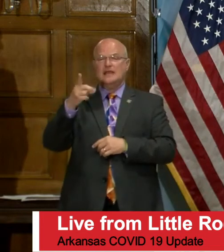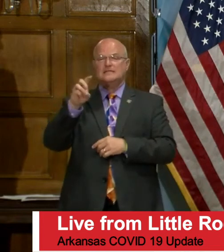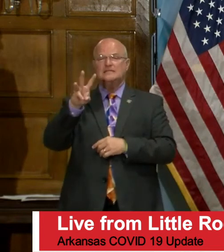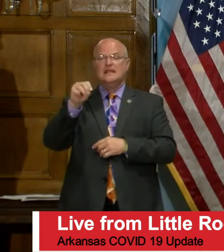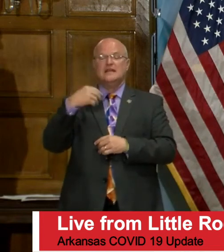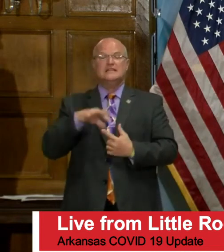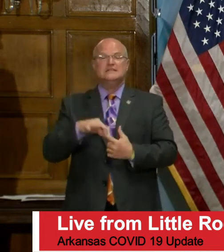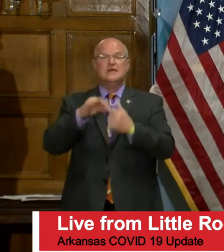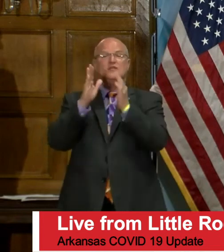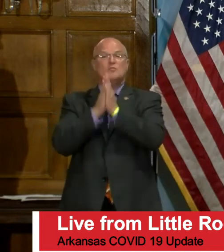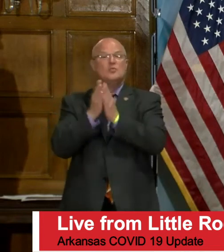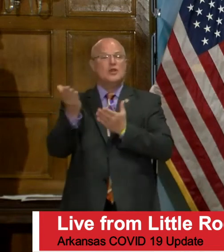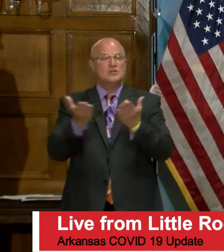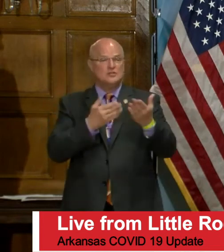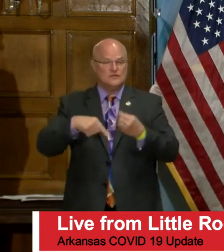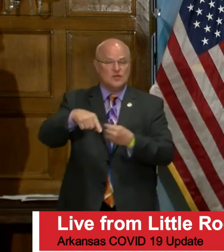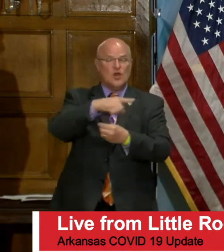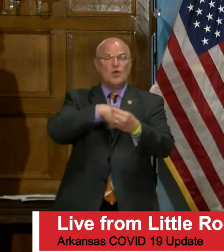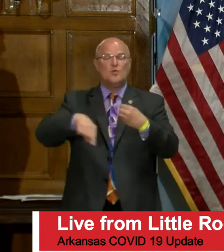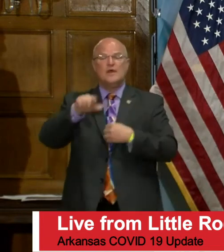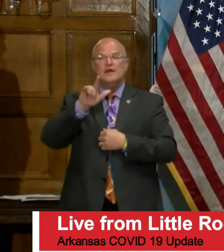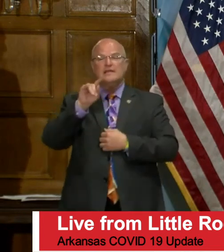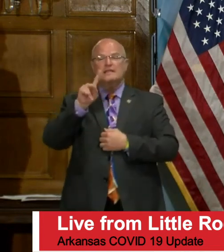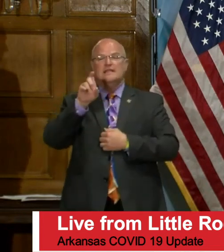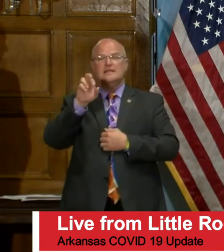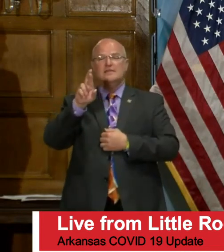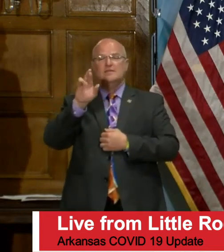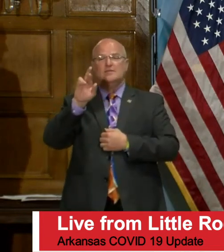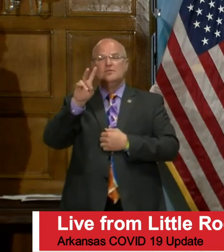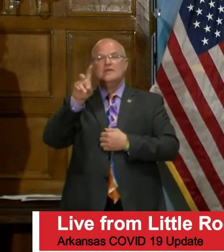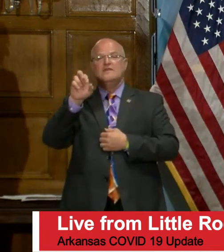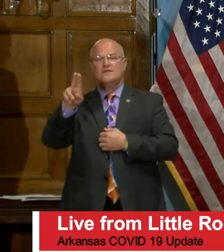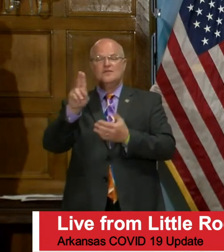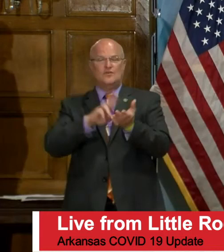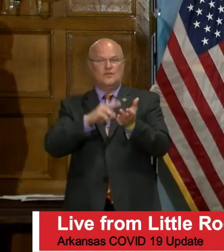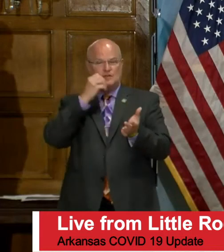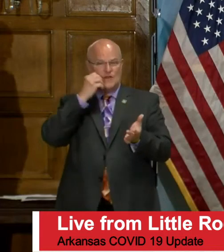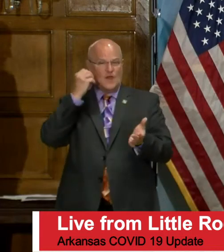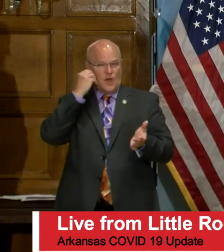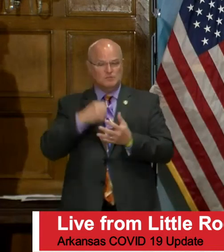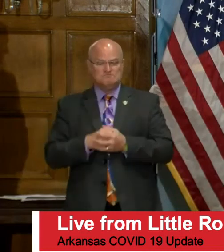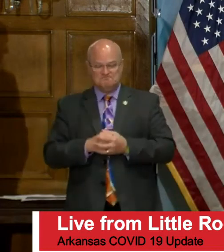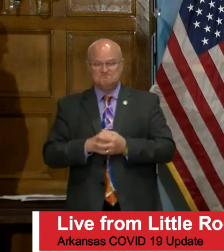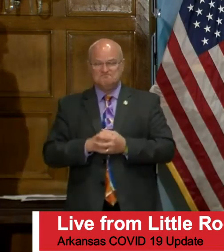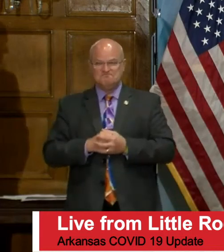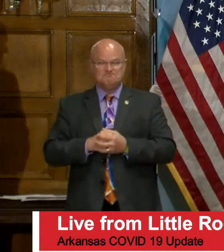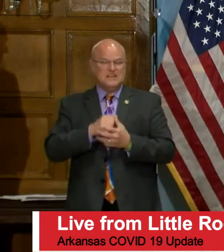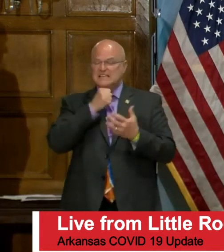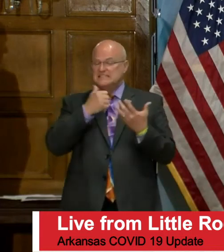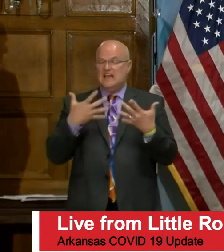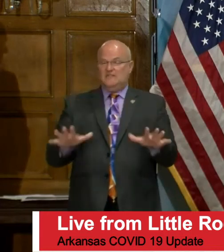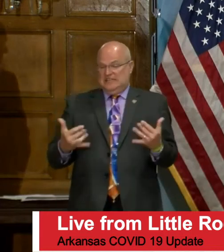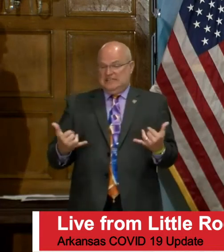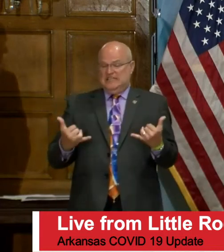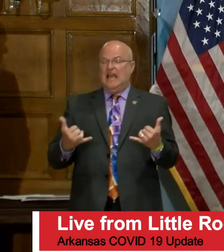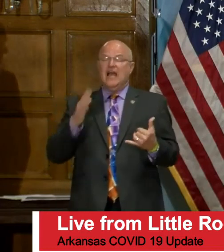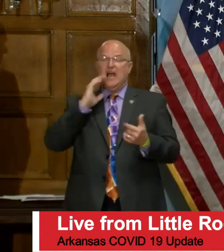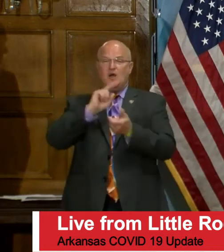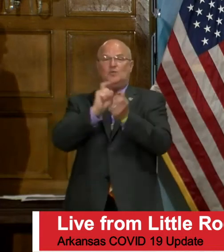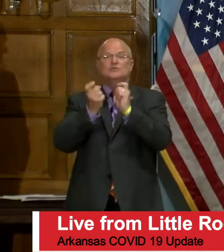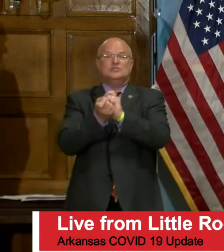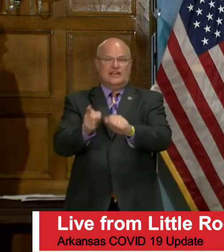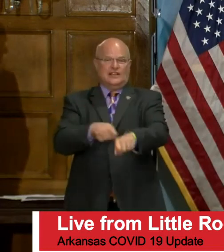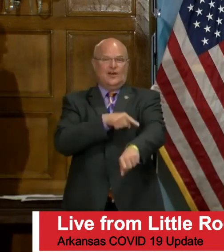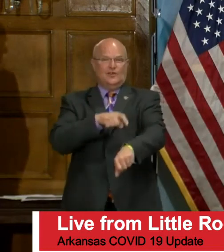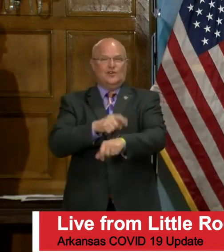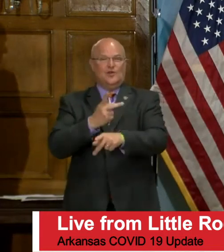special prayer service surrounding the Little River Nursing Home. This is far from over and something that will likely change long-term care as we